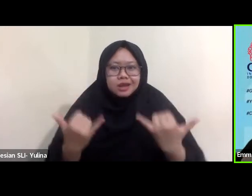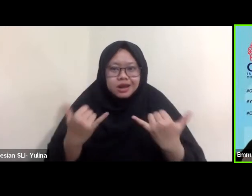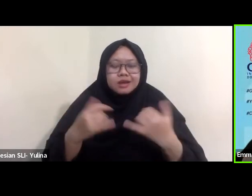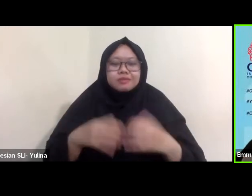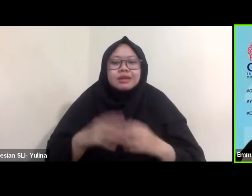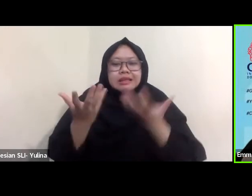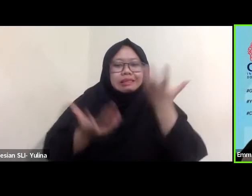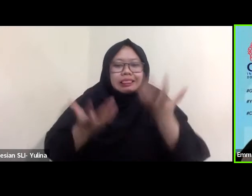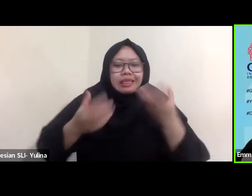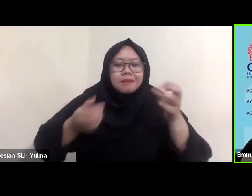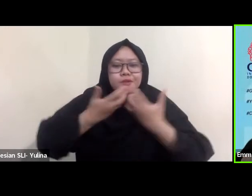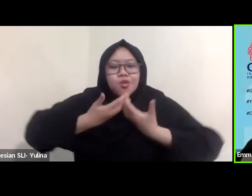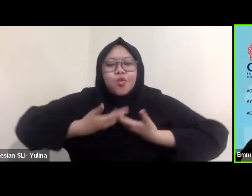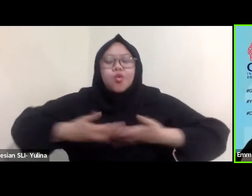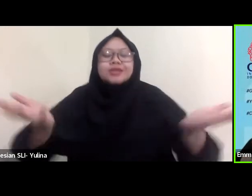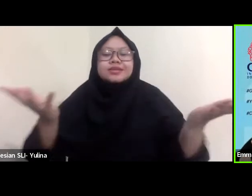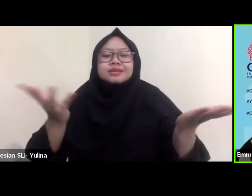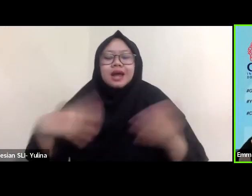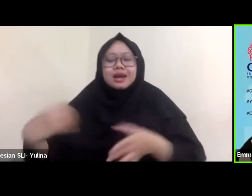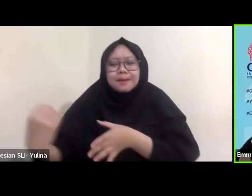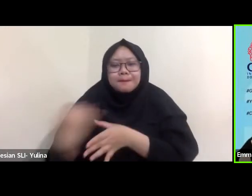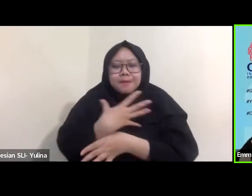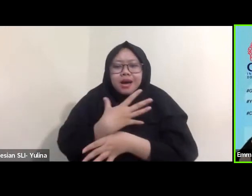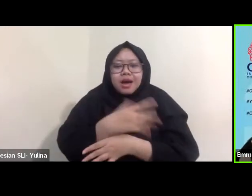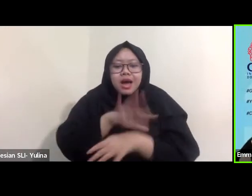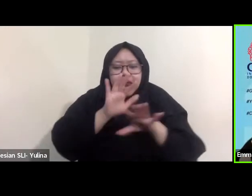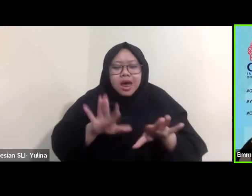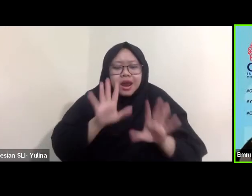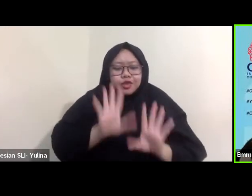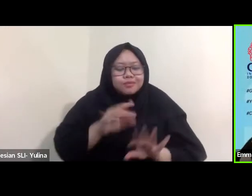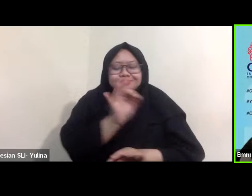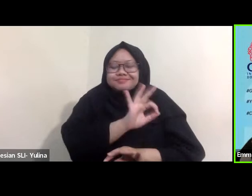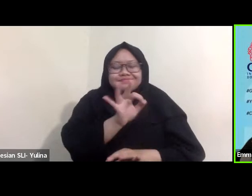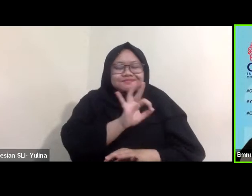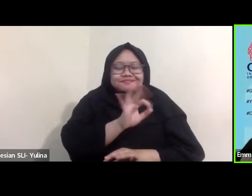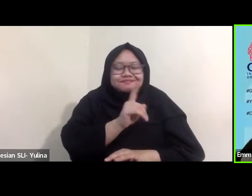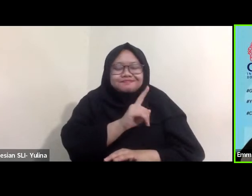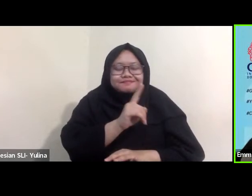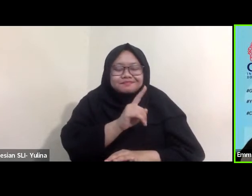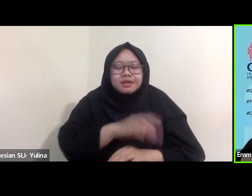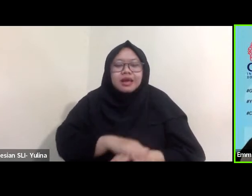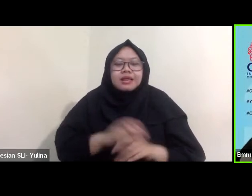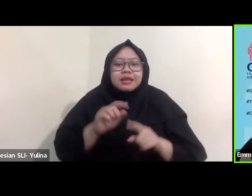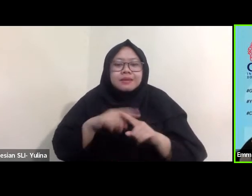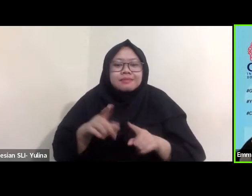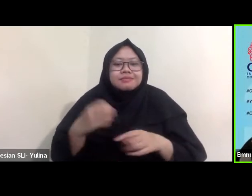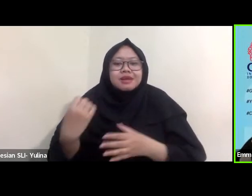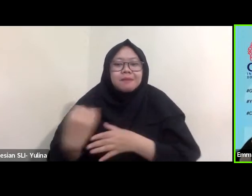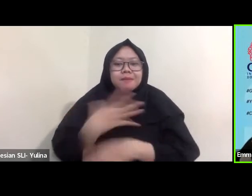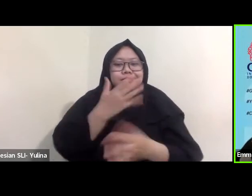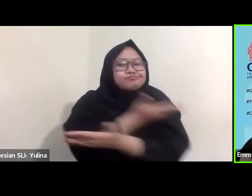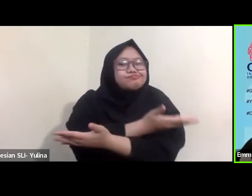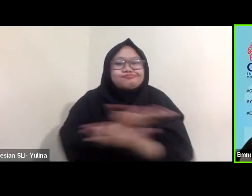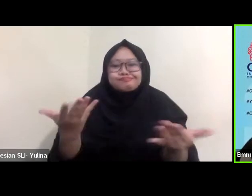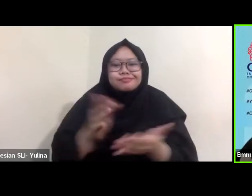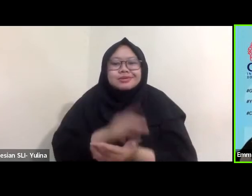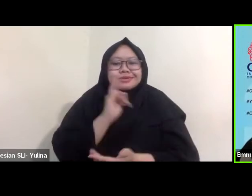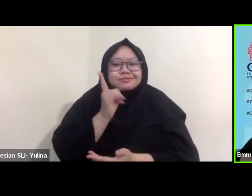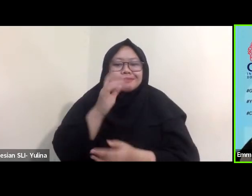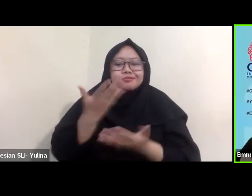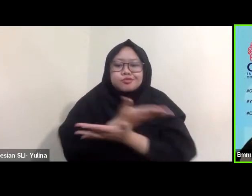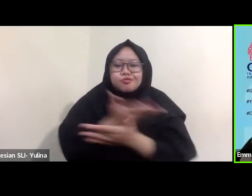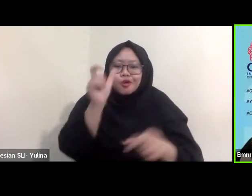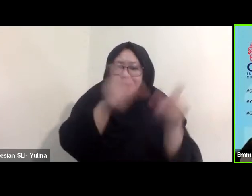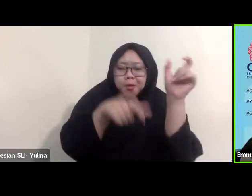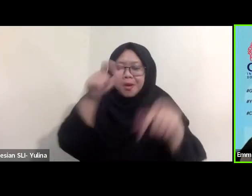huge impacts not just on the children themselves. And we've already heard of kind of some of the protection risks that occur when children aren't in school,